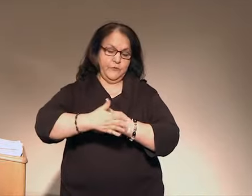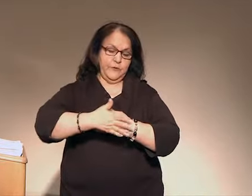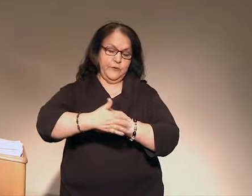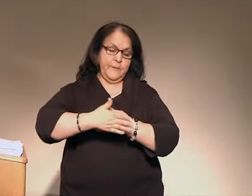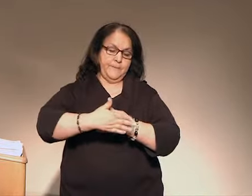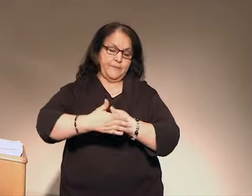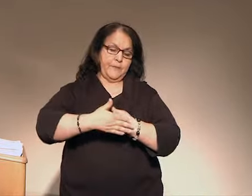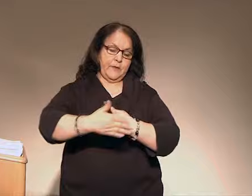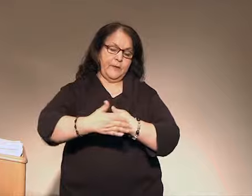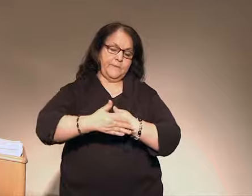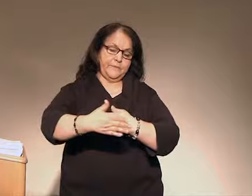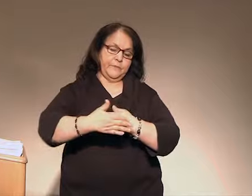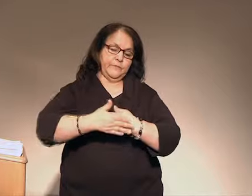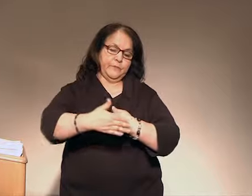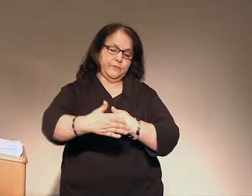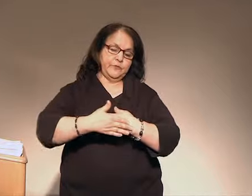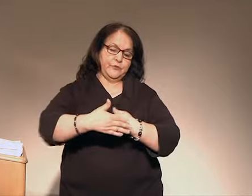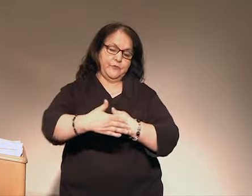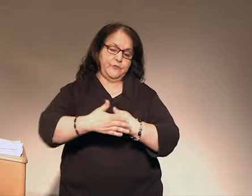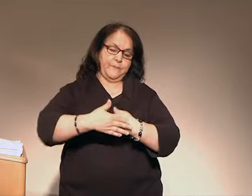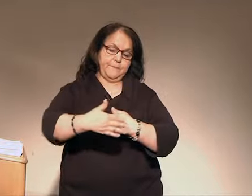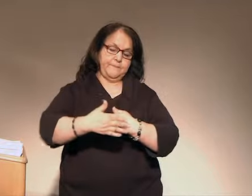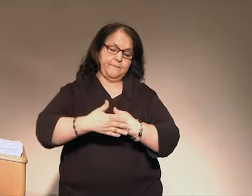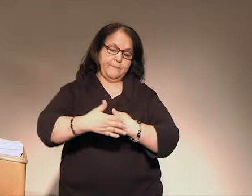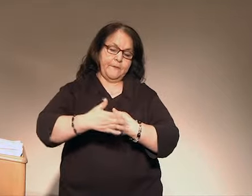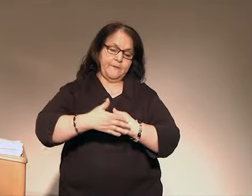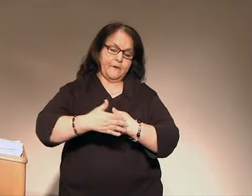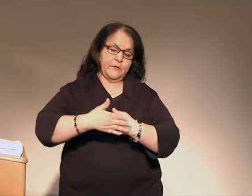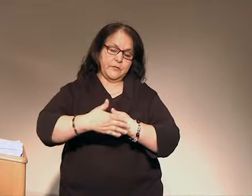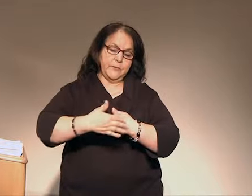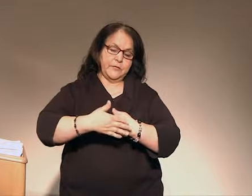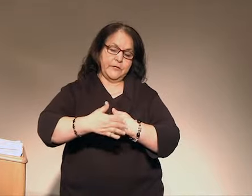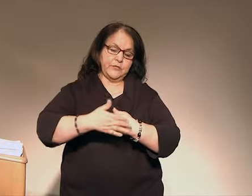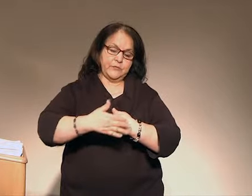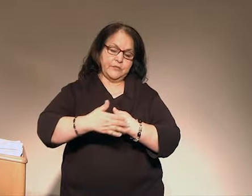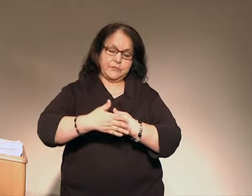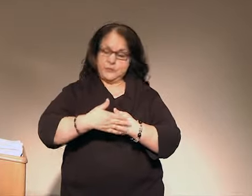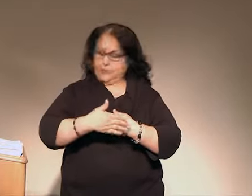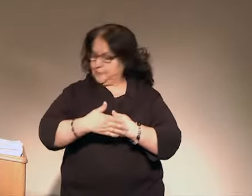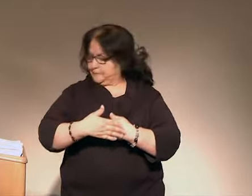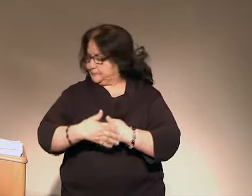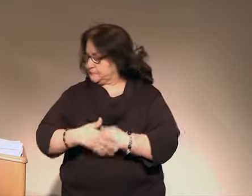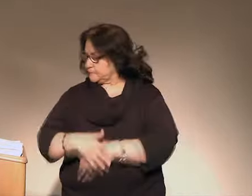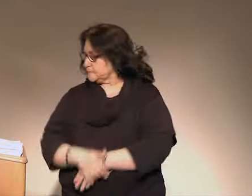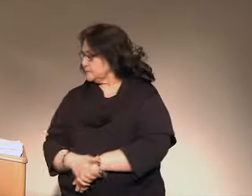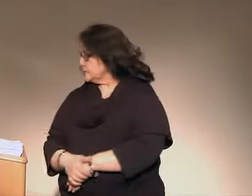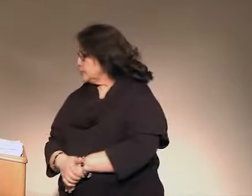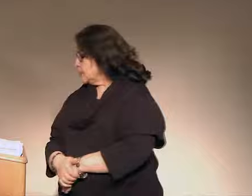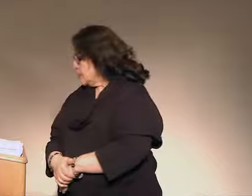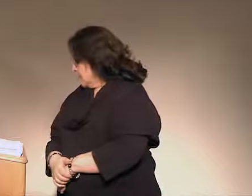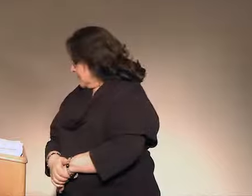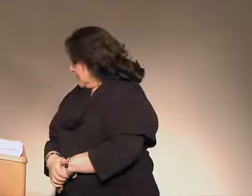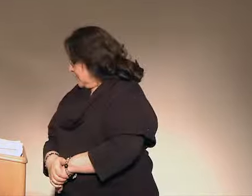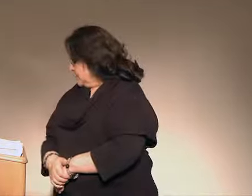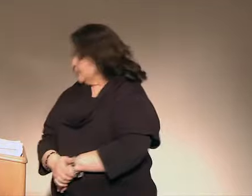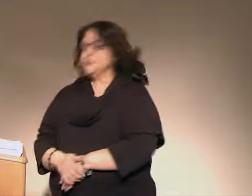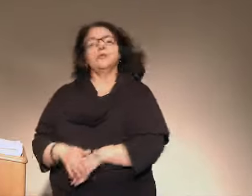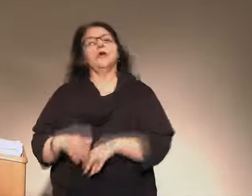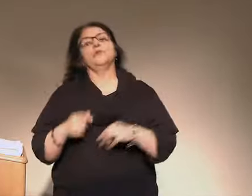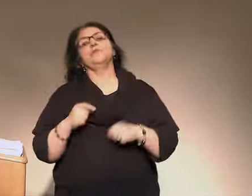moving to and from the non-dominant hand. So this is near. We finish now with